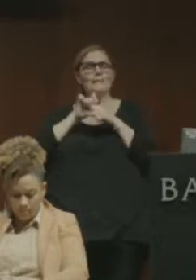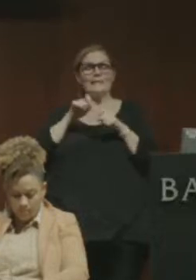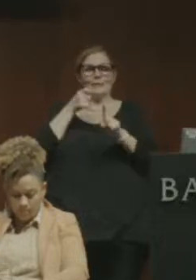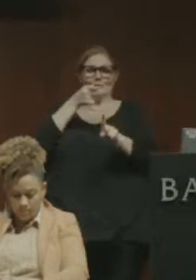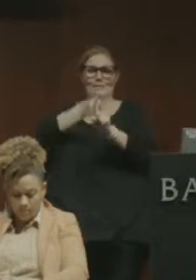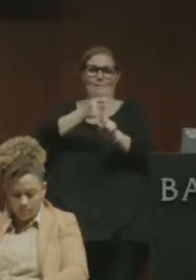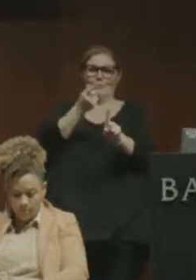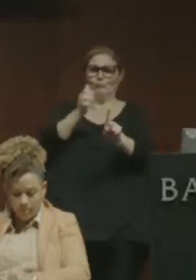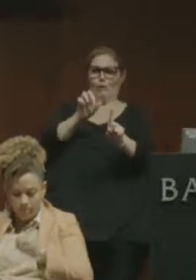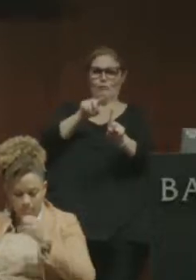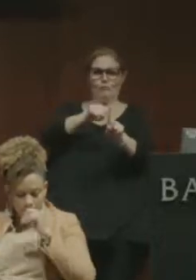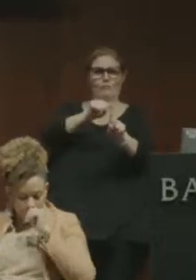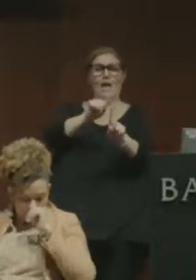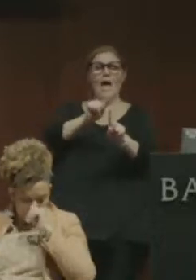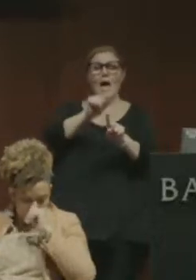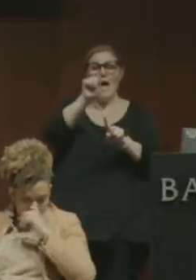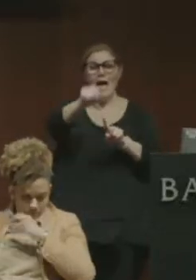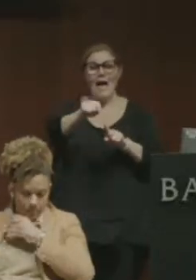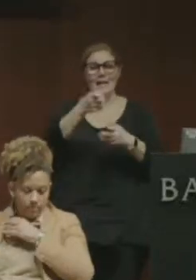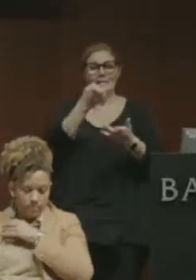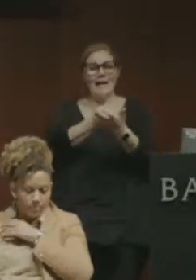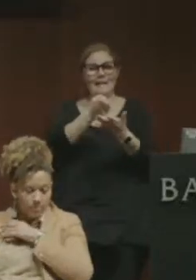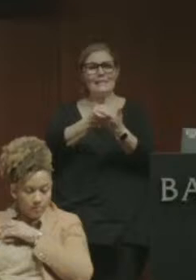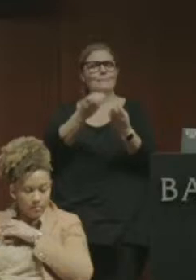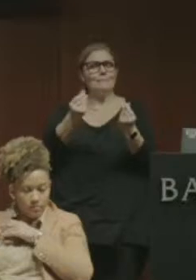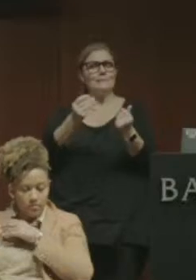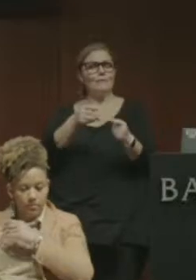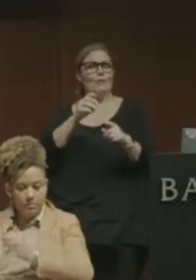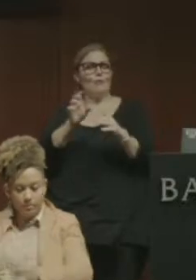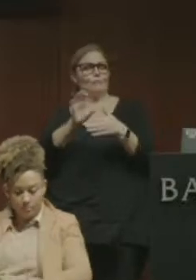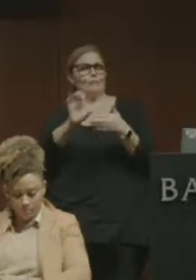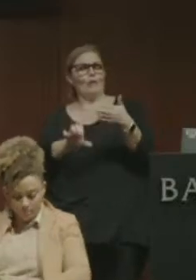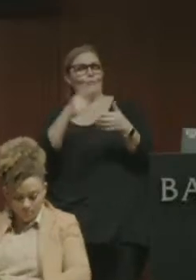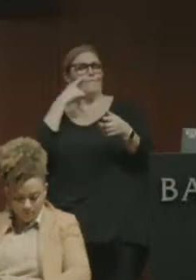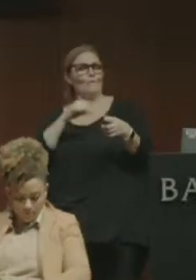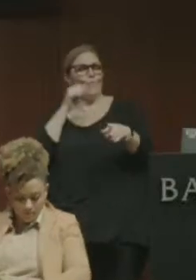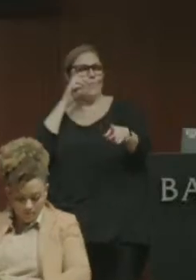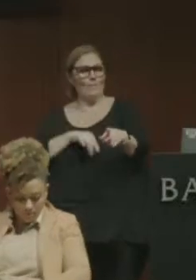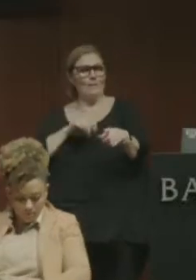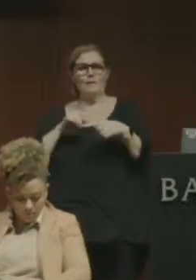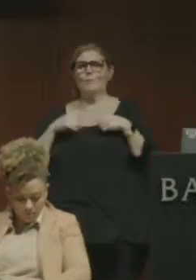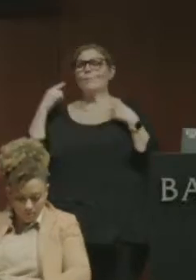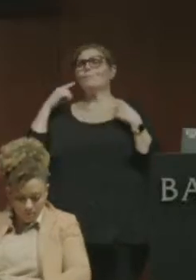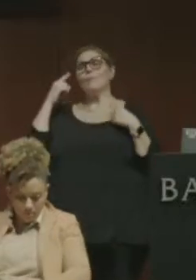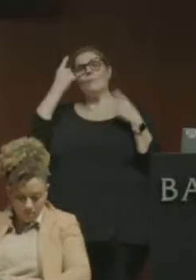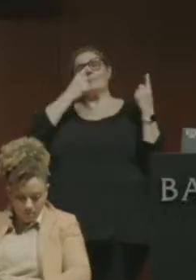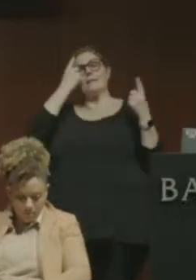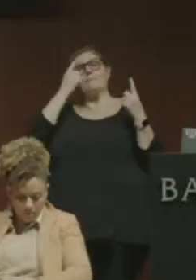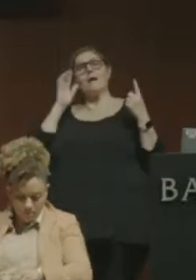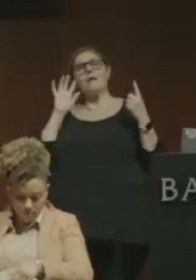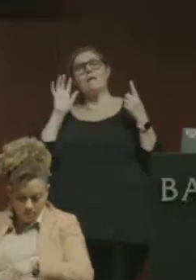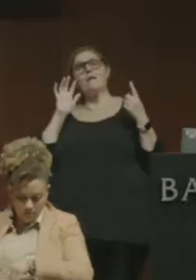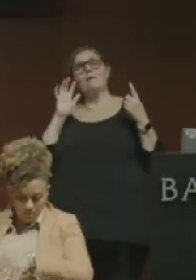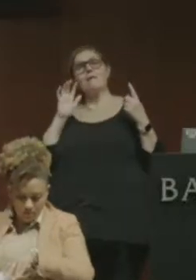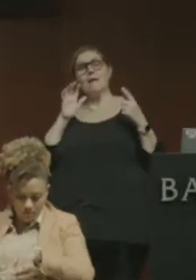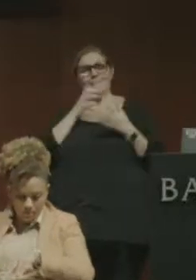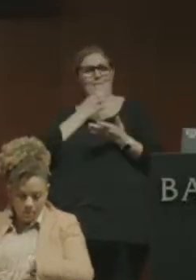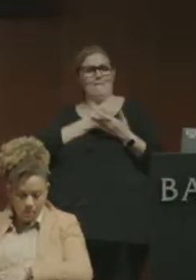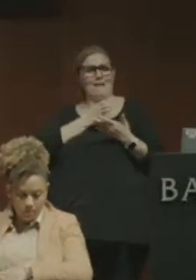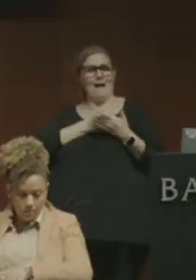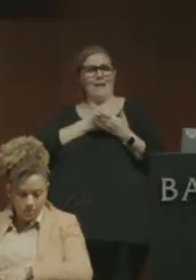impacts on gender had economic and material consequences for women. When we think about the ways the economy